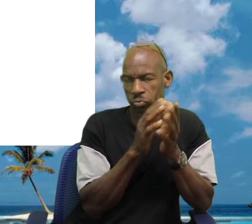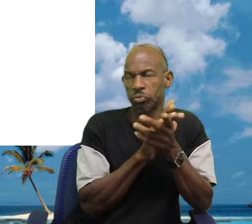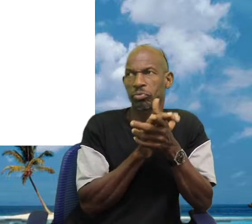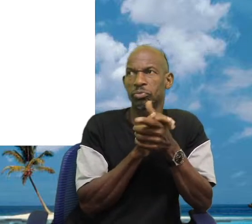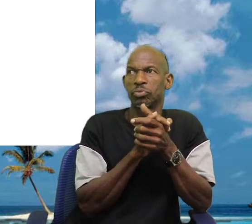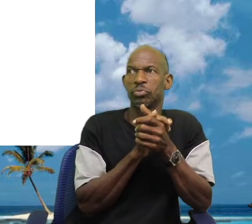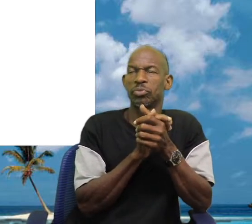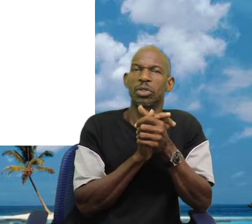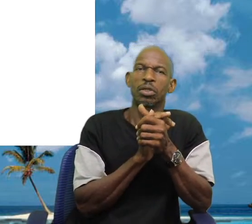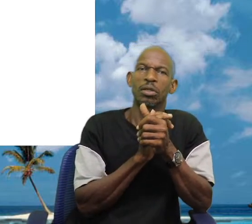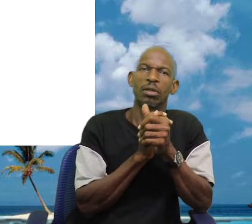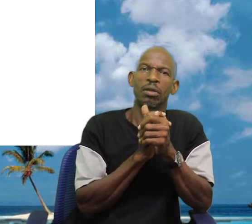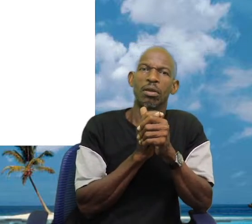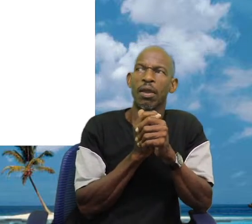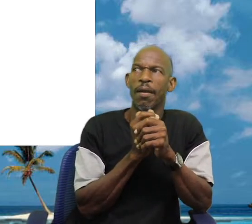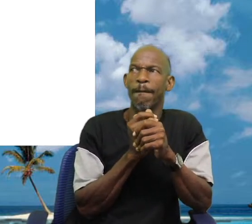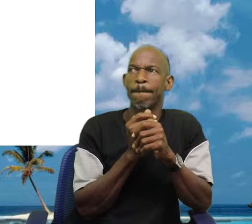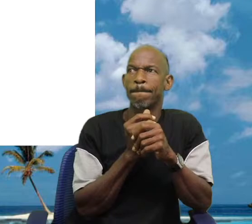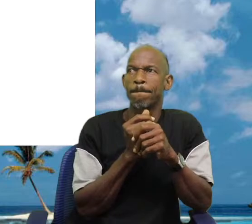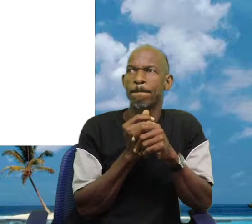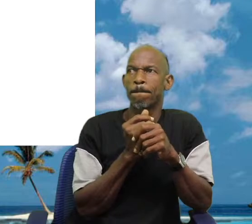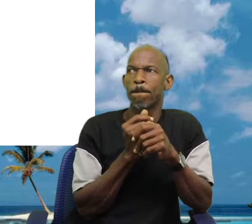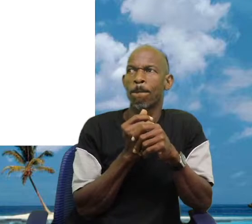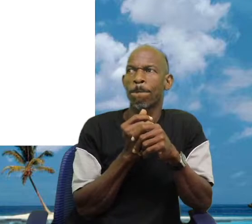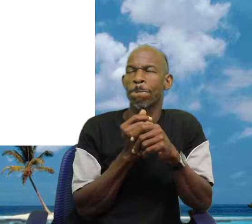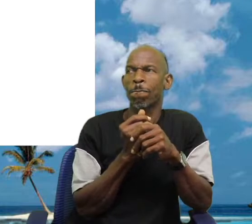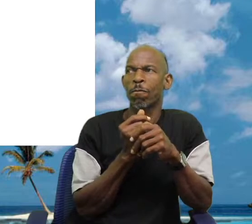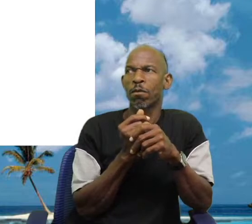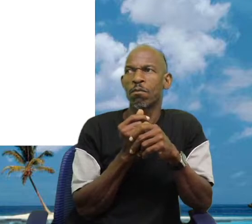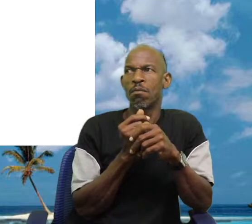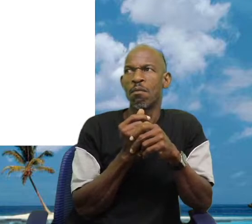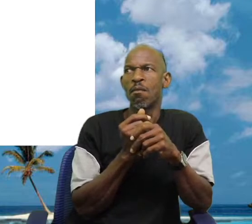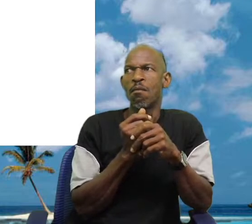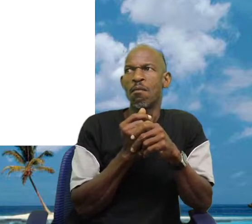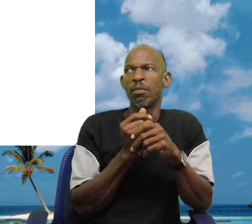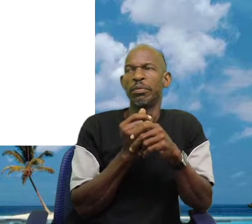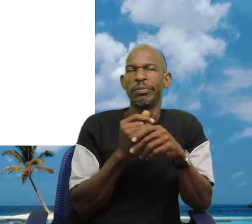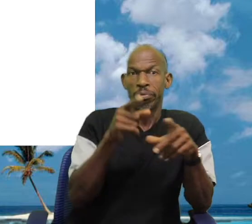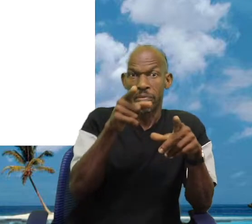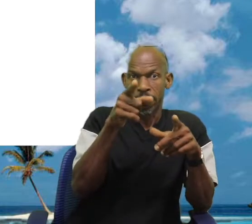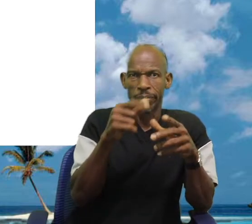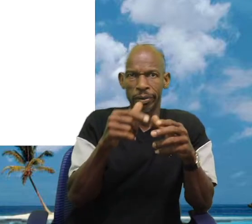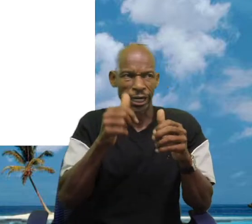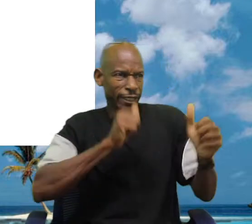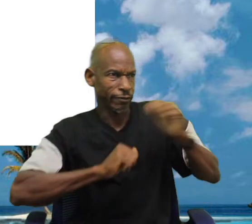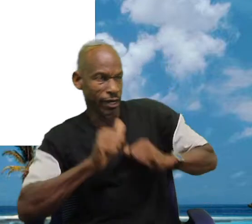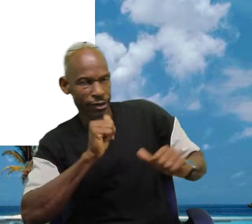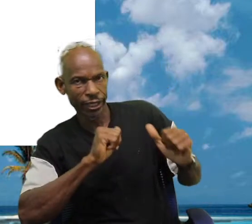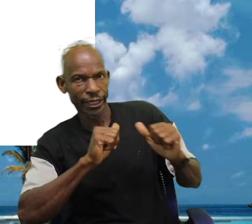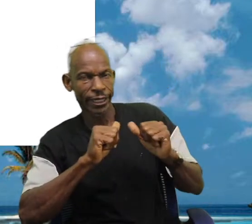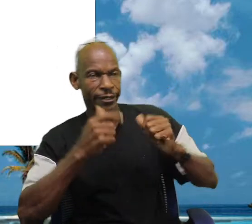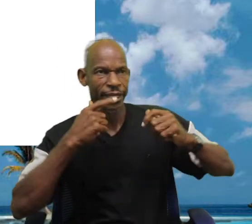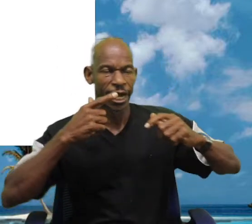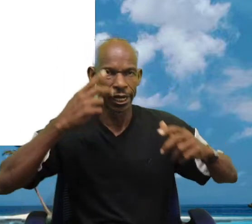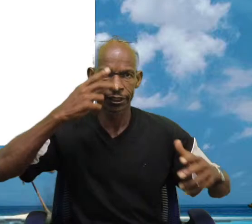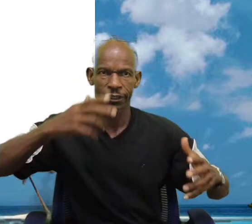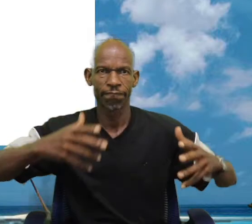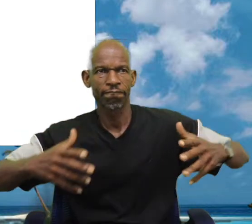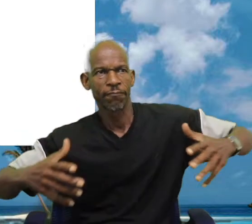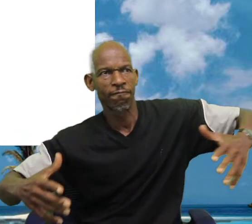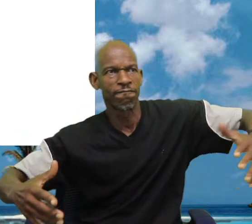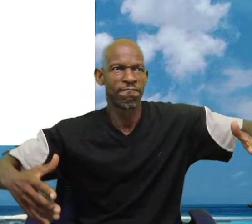use adjectives, but you'll use a lot of, and you call it, to me, drama. You use a lot of